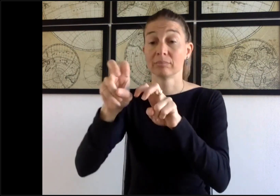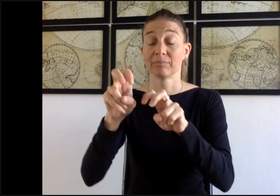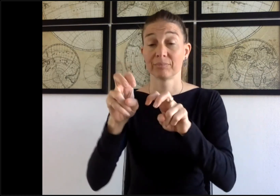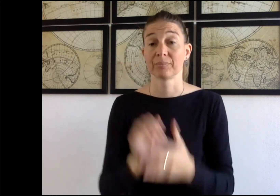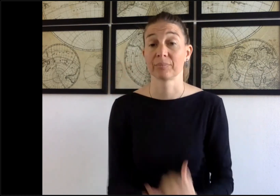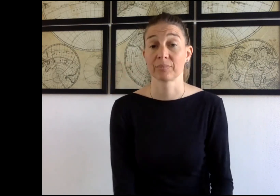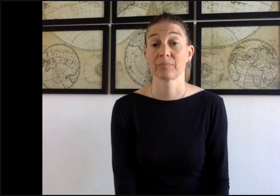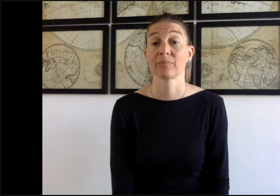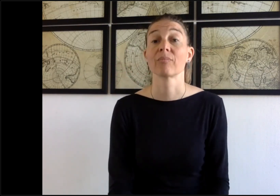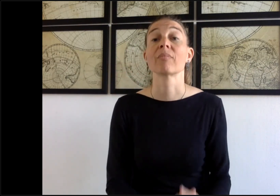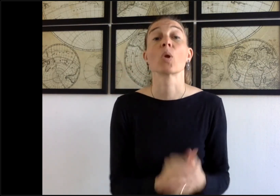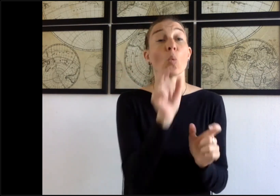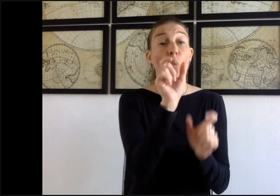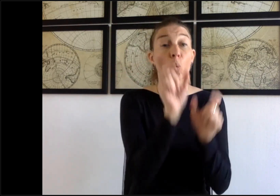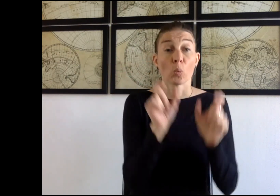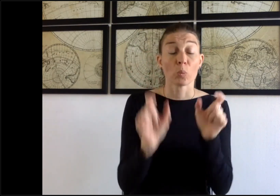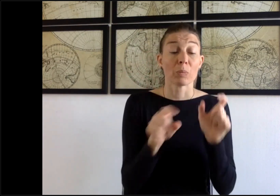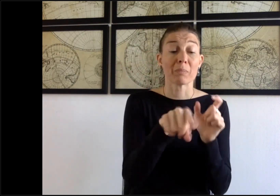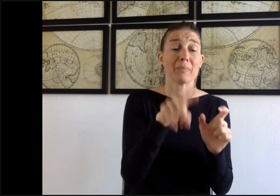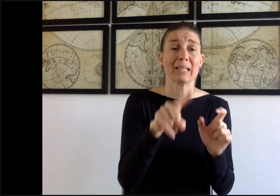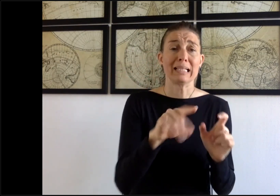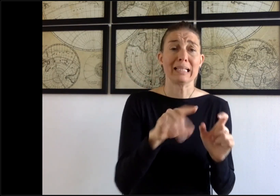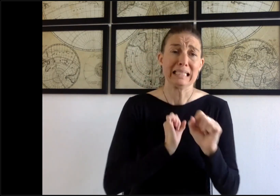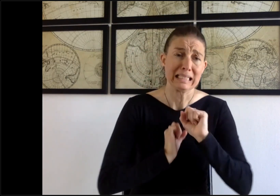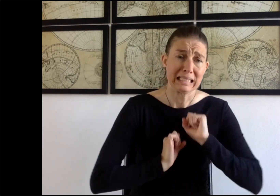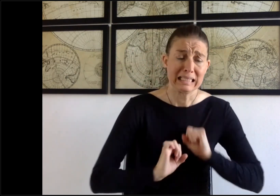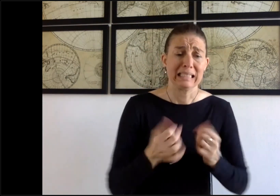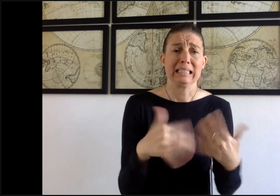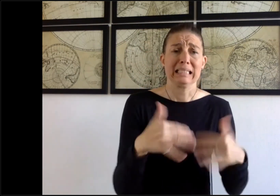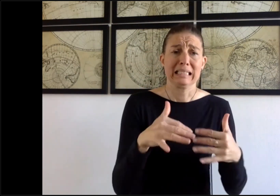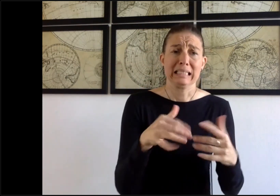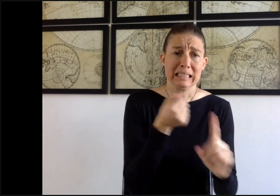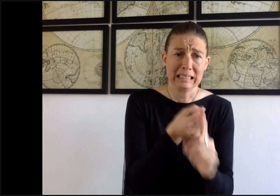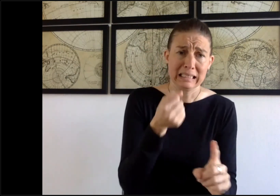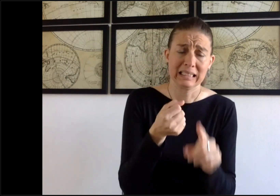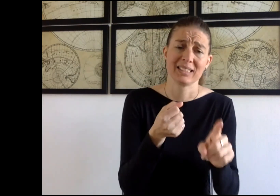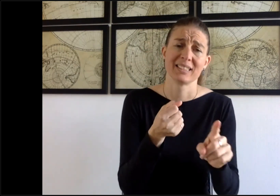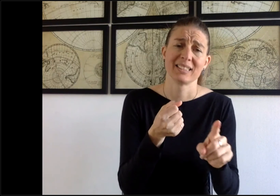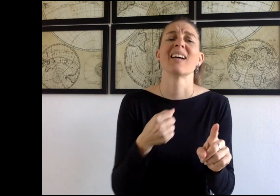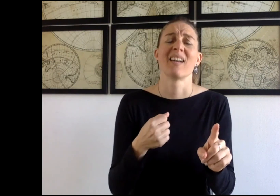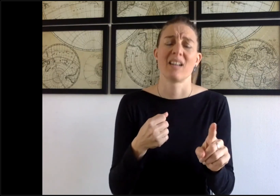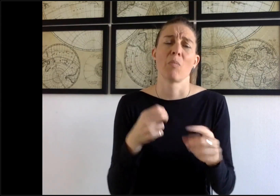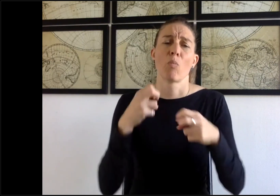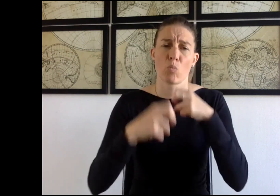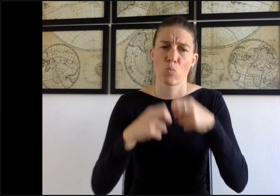is that persons with disabilities will often face bigger transition costs than other